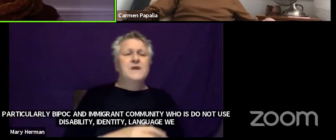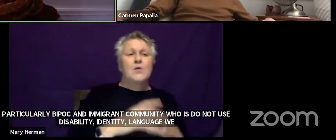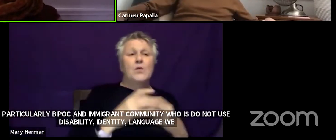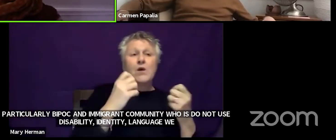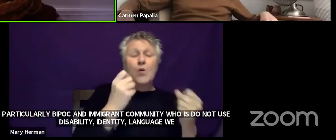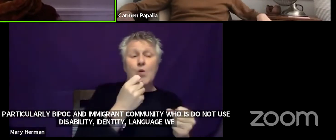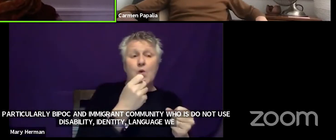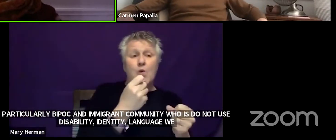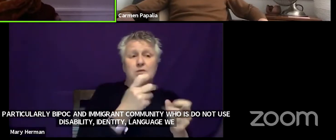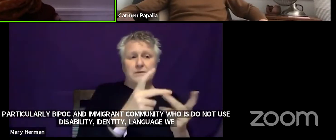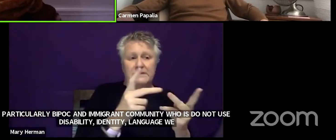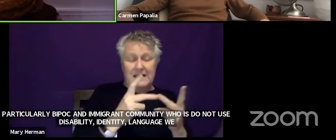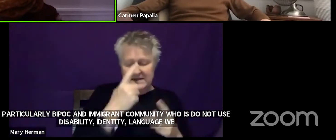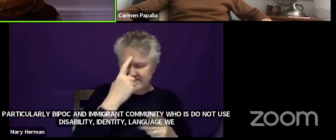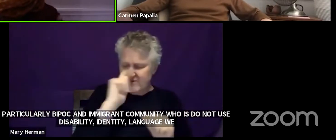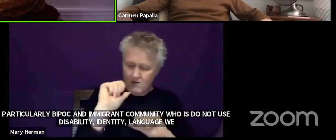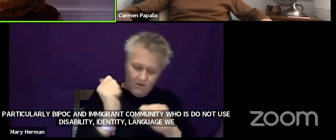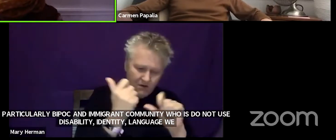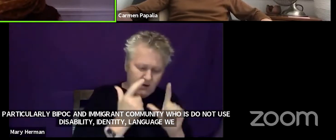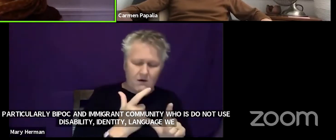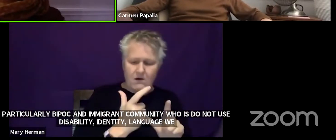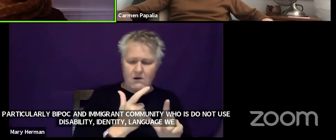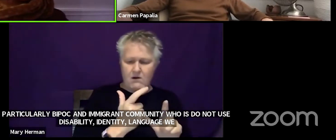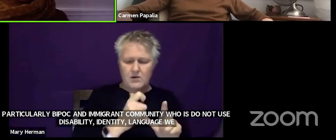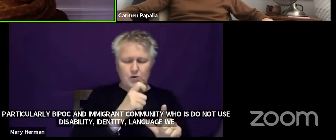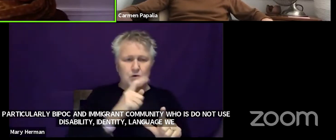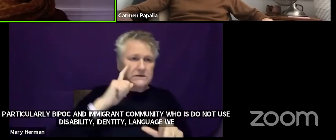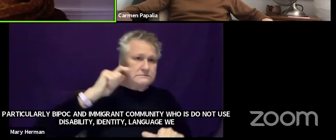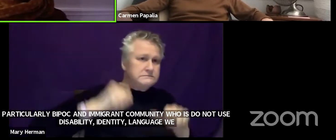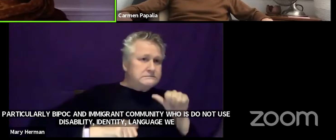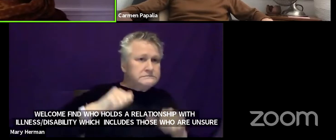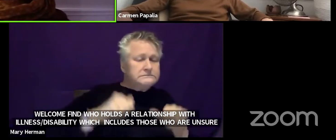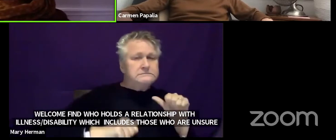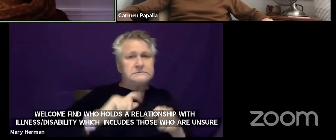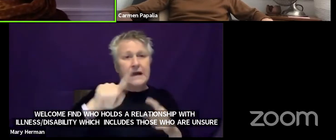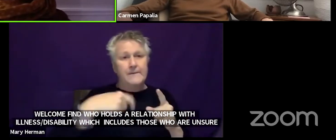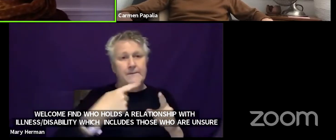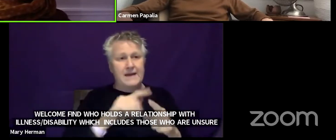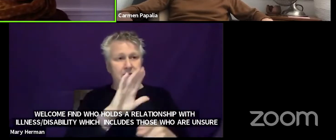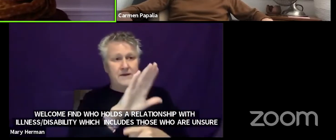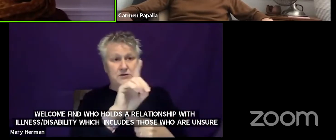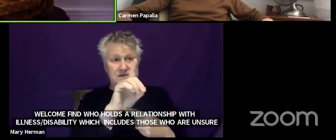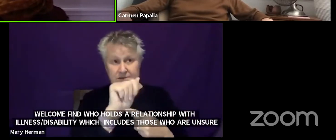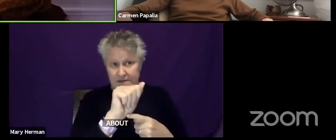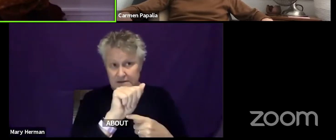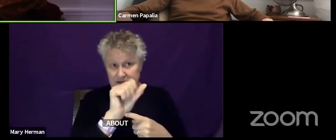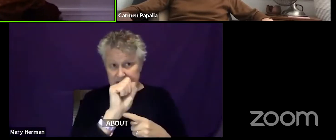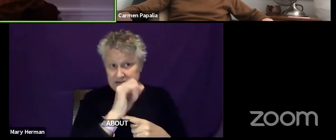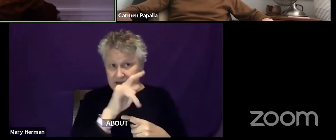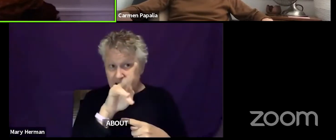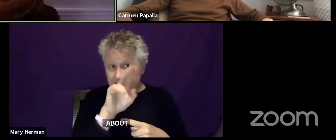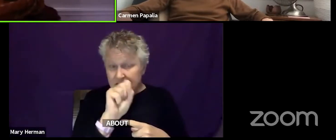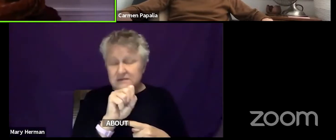illness/disability, which includes those who are unsure about their disability status.